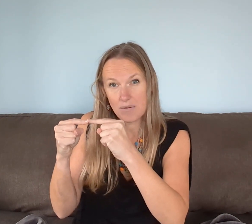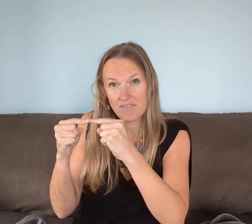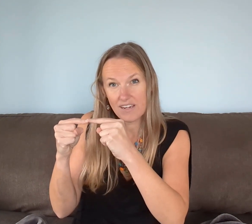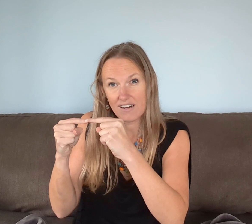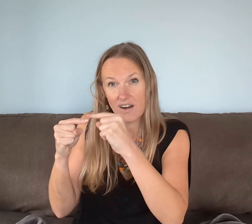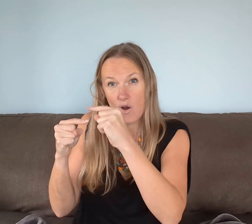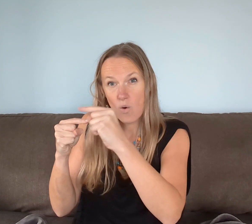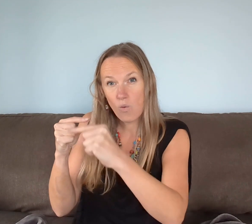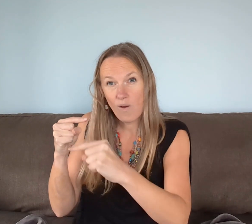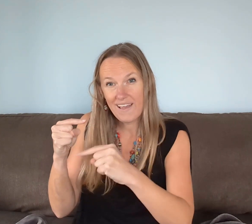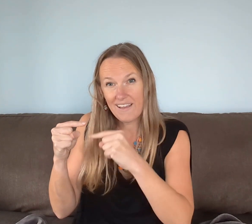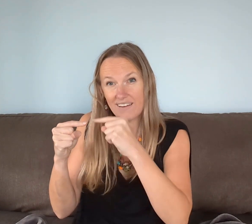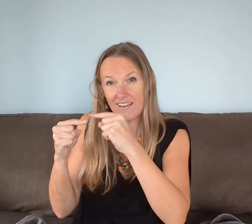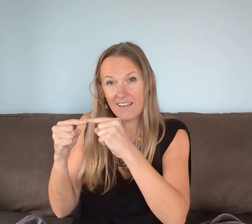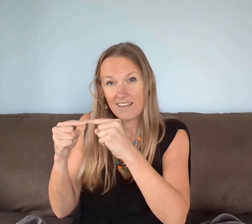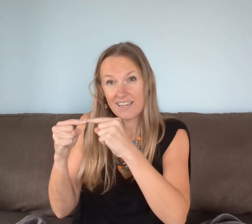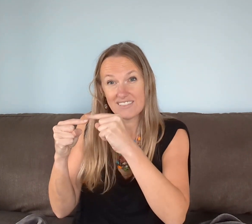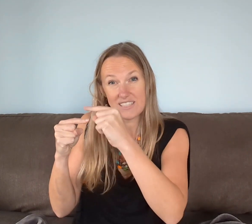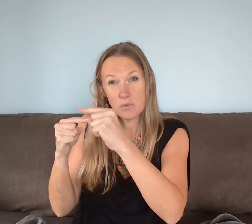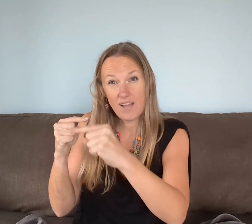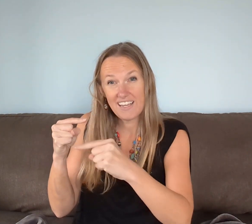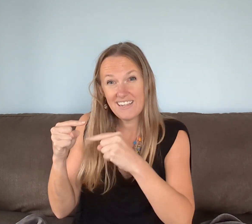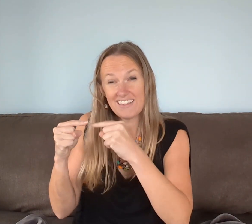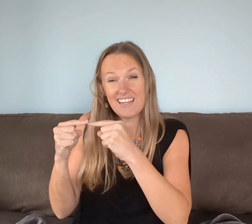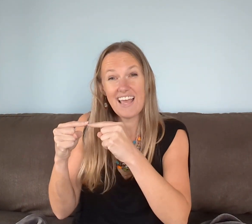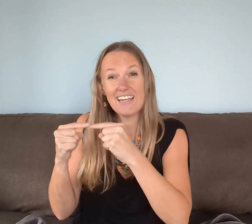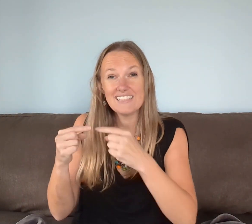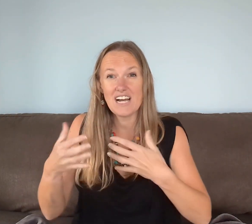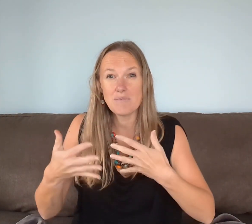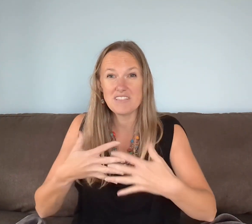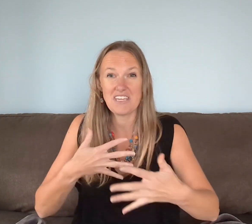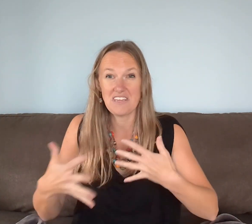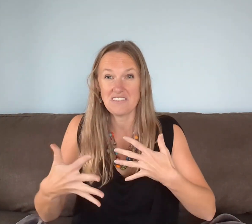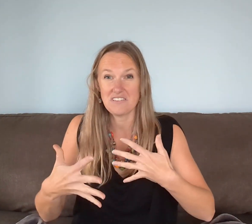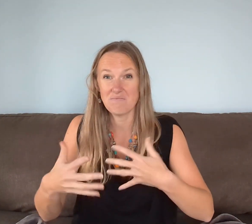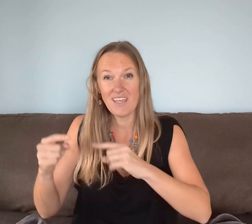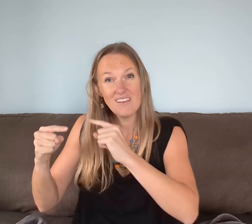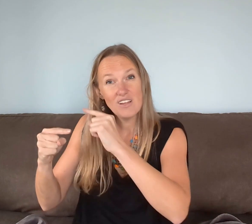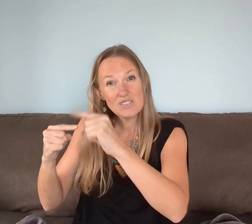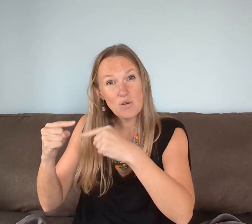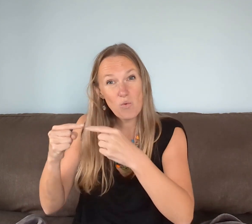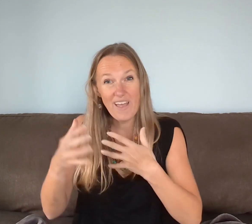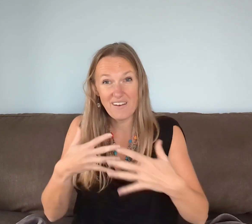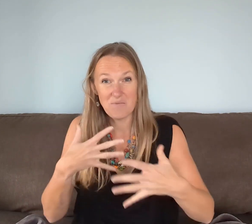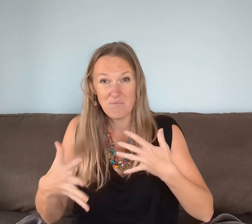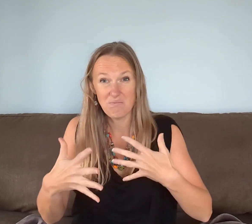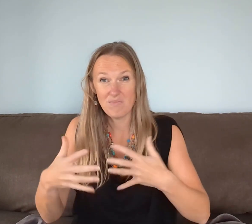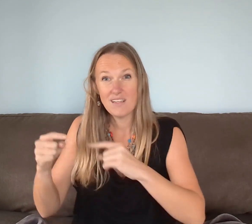non-dominant finger. When, okay, so that's when, and then any time is like this, okay? So when.